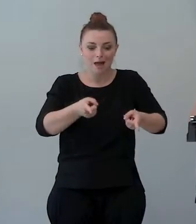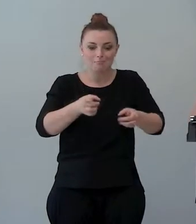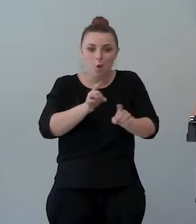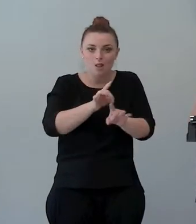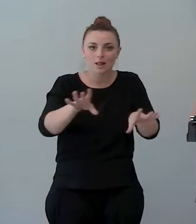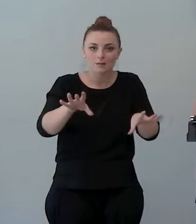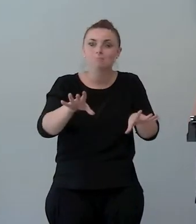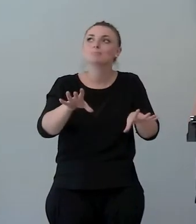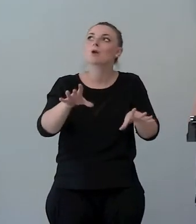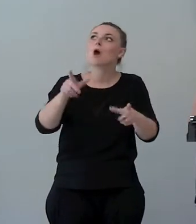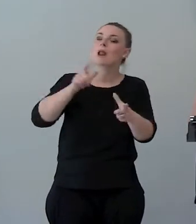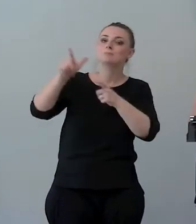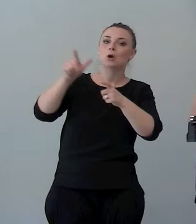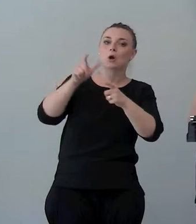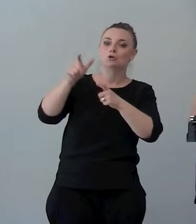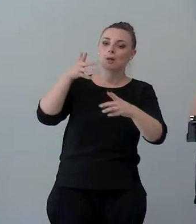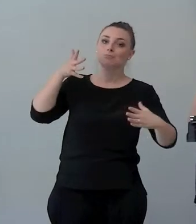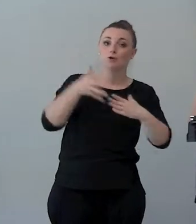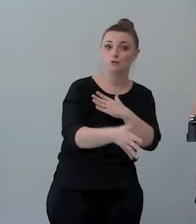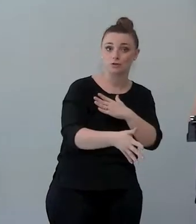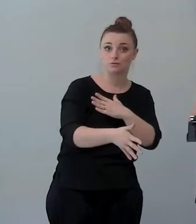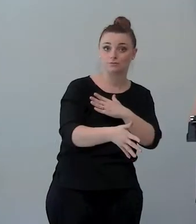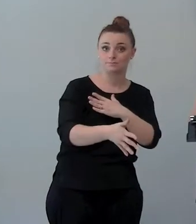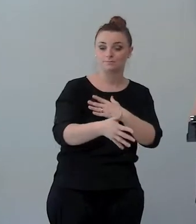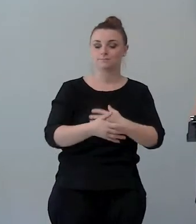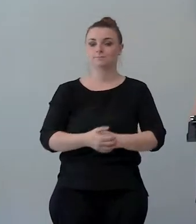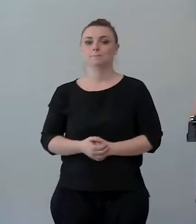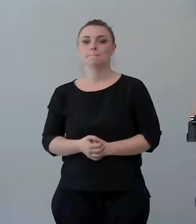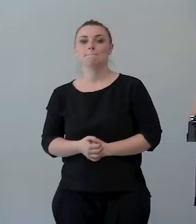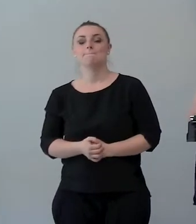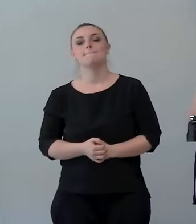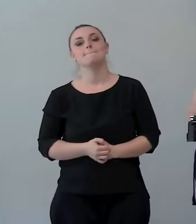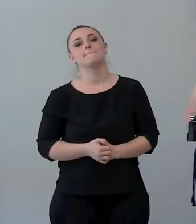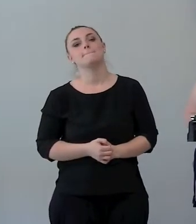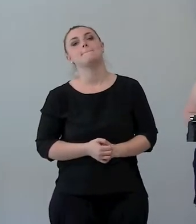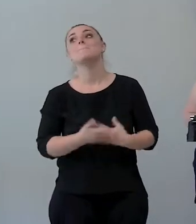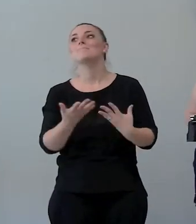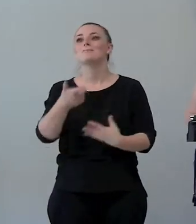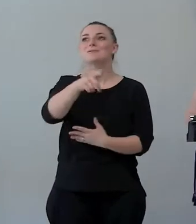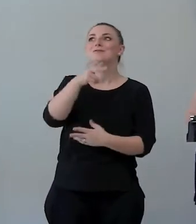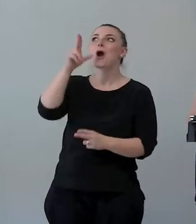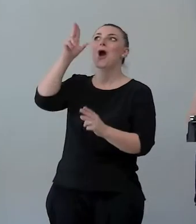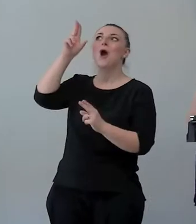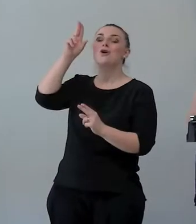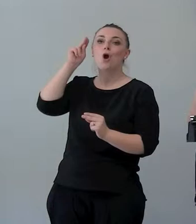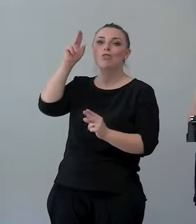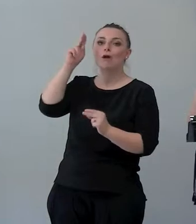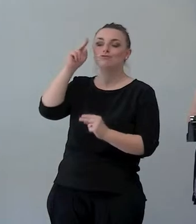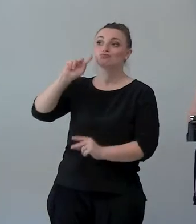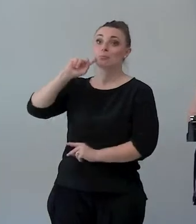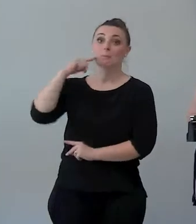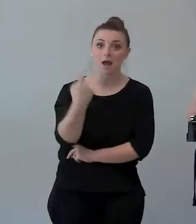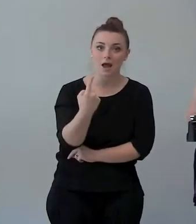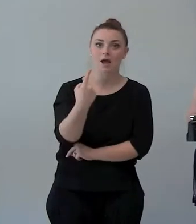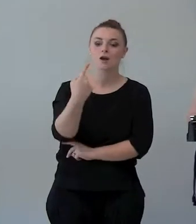more time to deepen your relationship with God. Conoscerlo meglio. Get to know him better. E